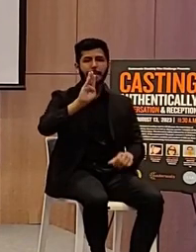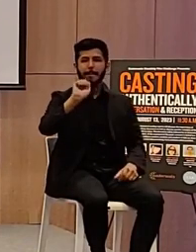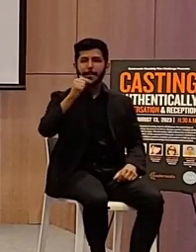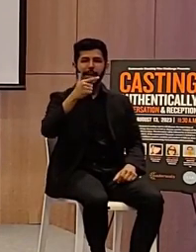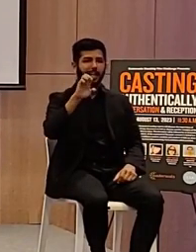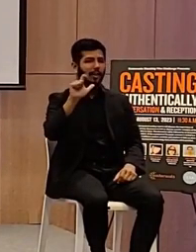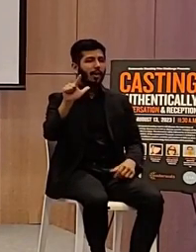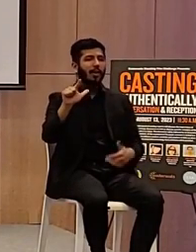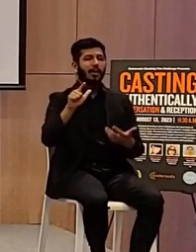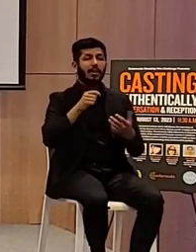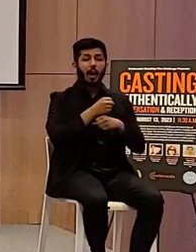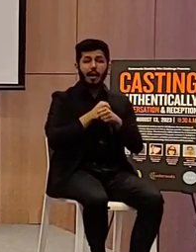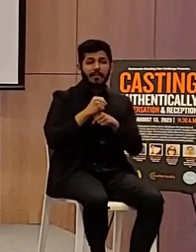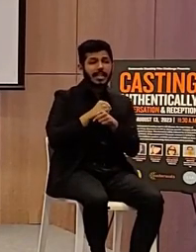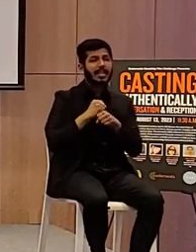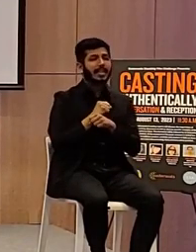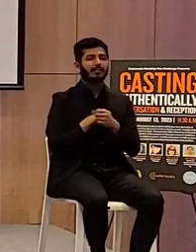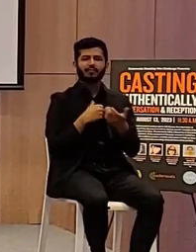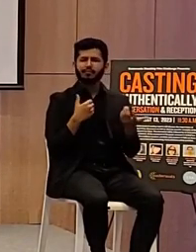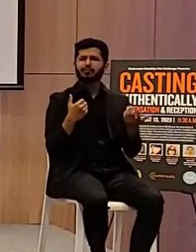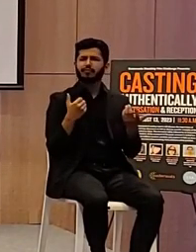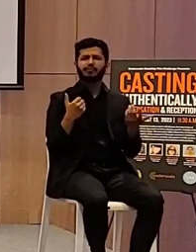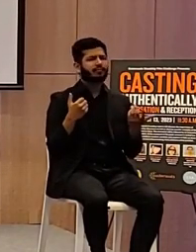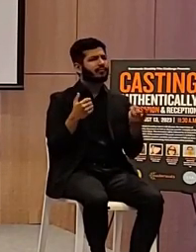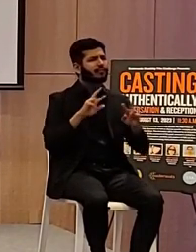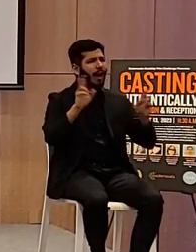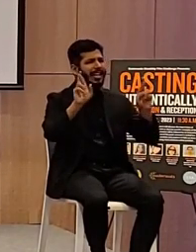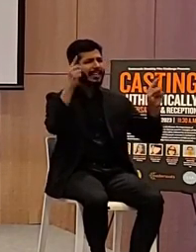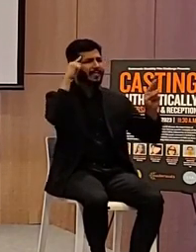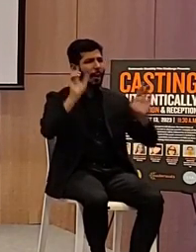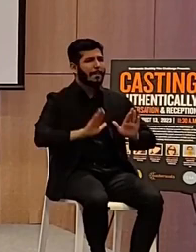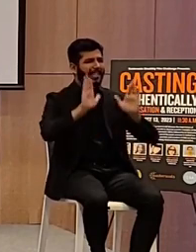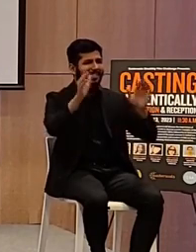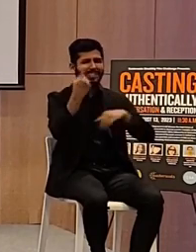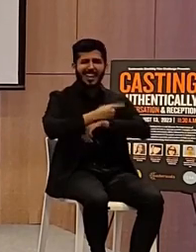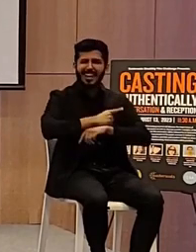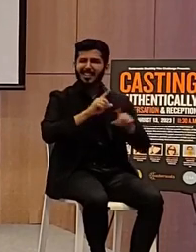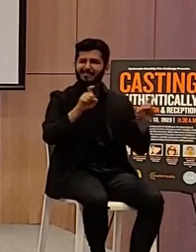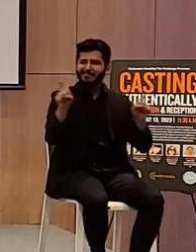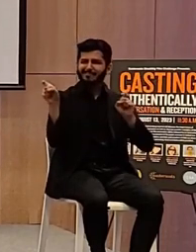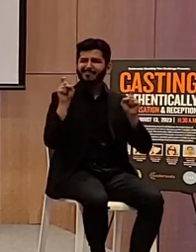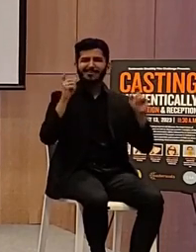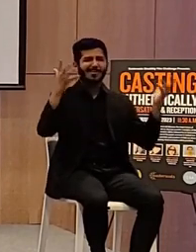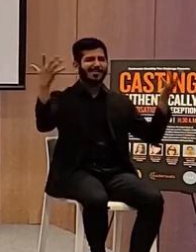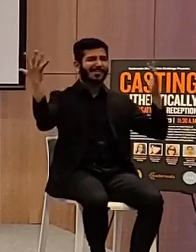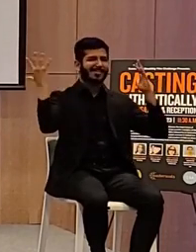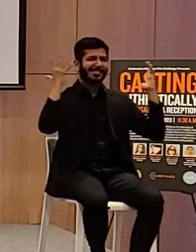all in this together. So are you guys ready for an amazing day?